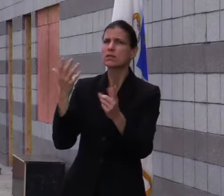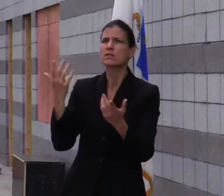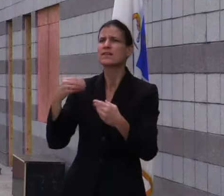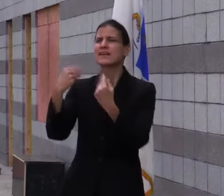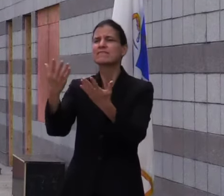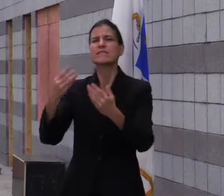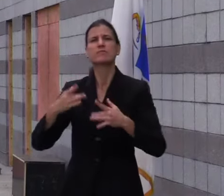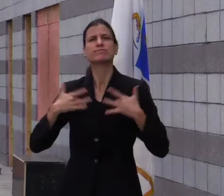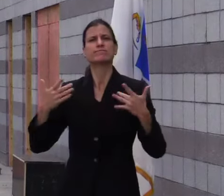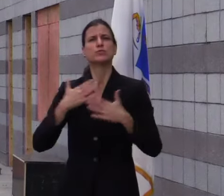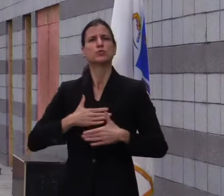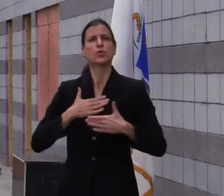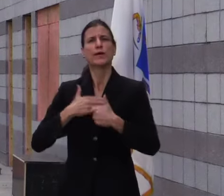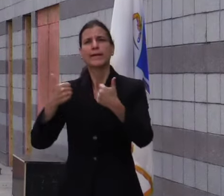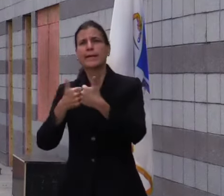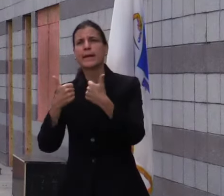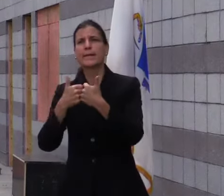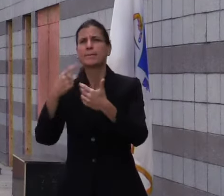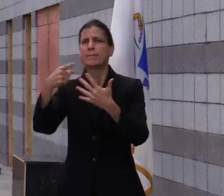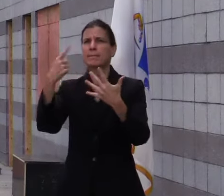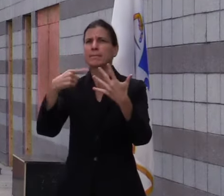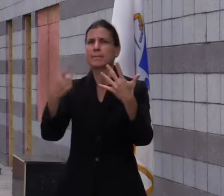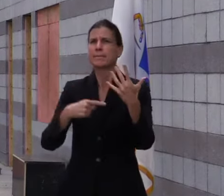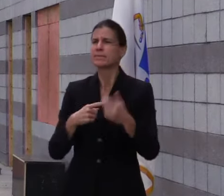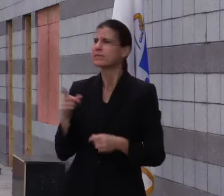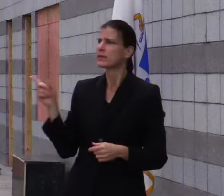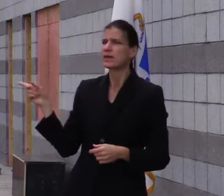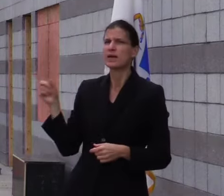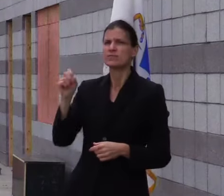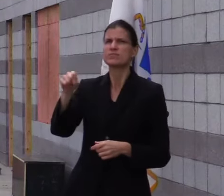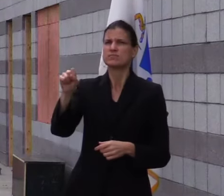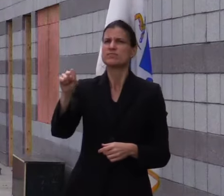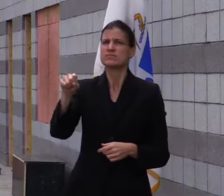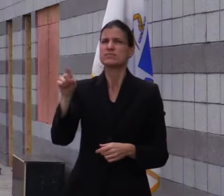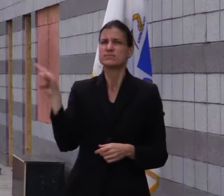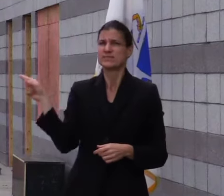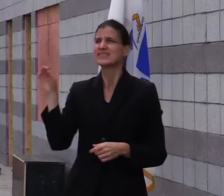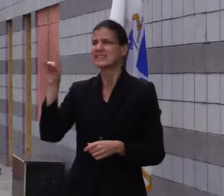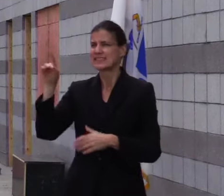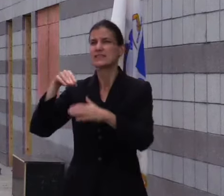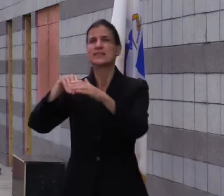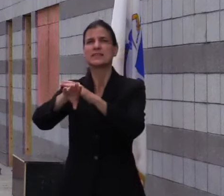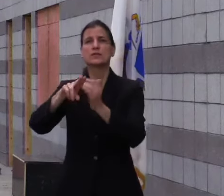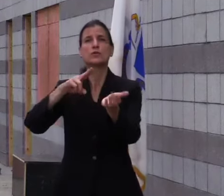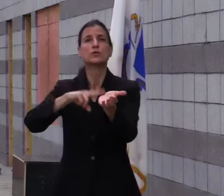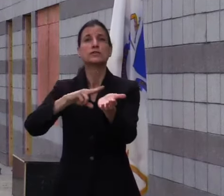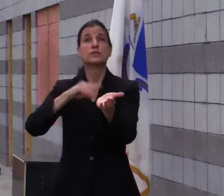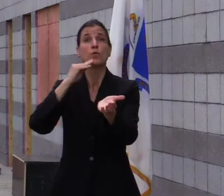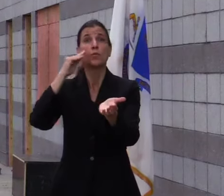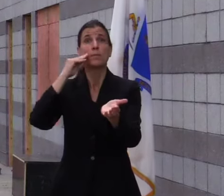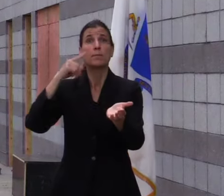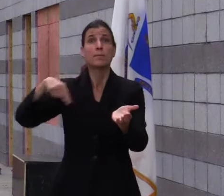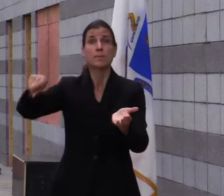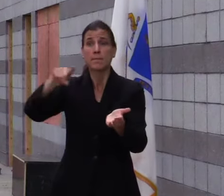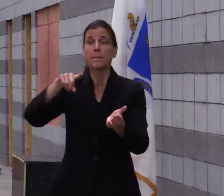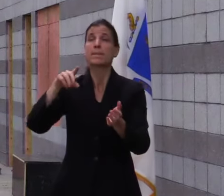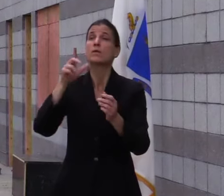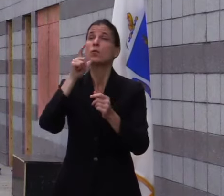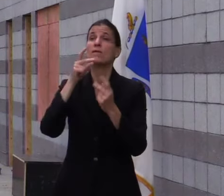We did make indoor visitation is now possible, and there are certain services under certain